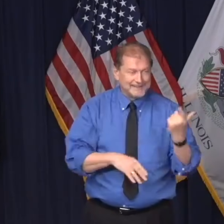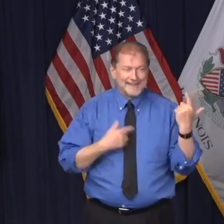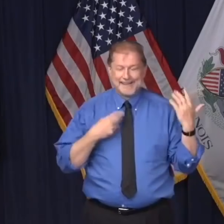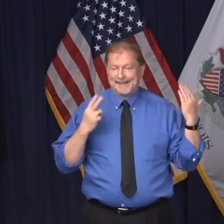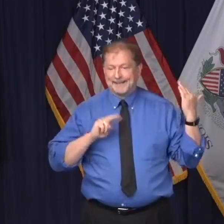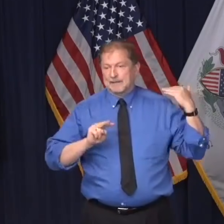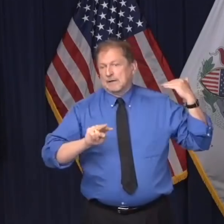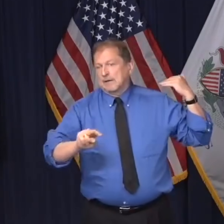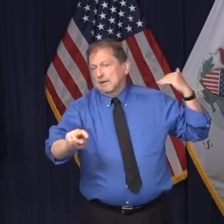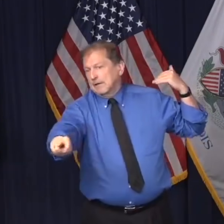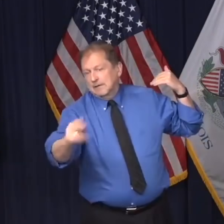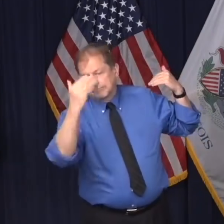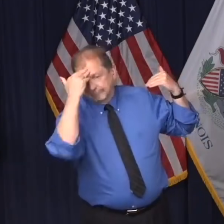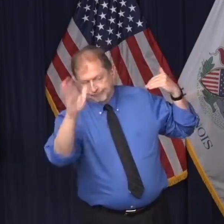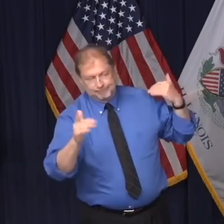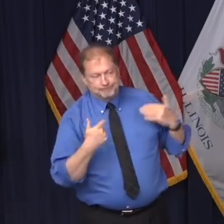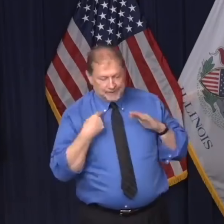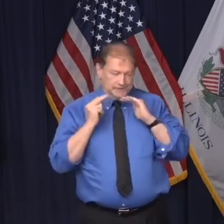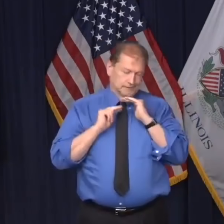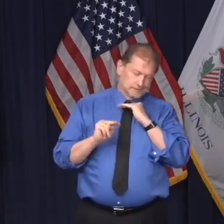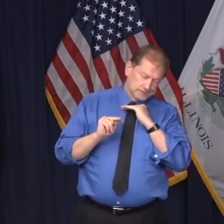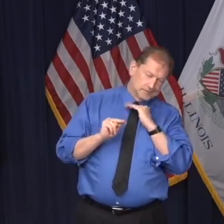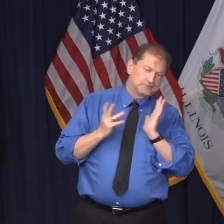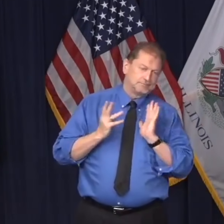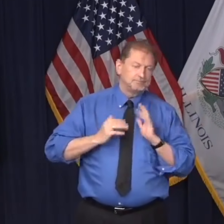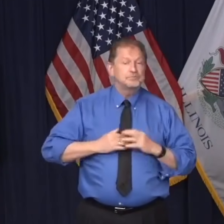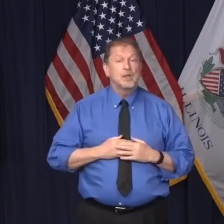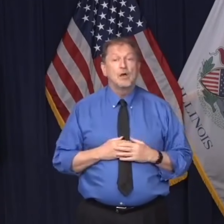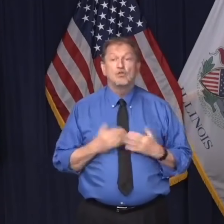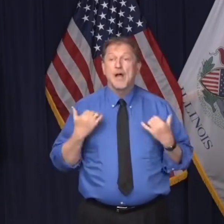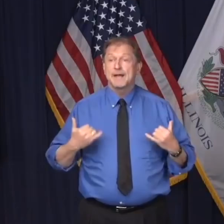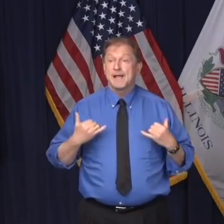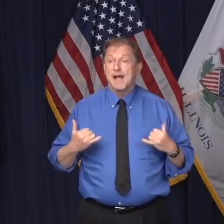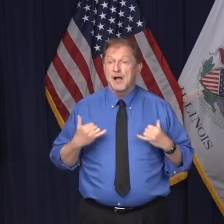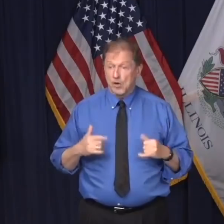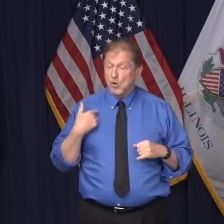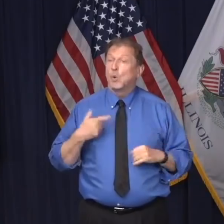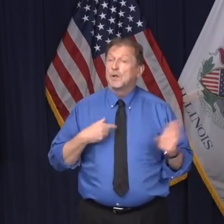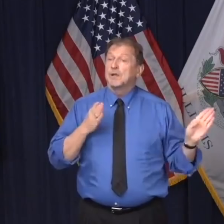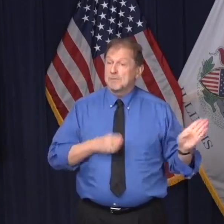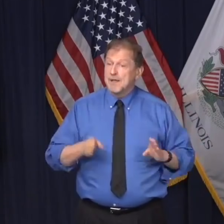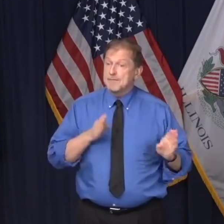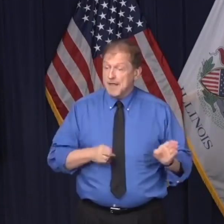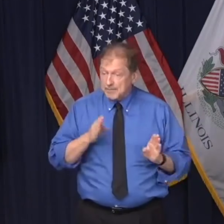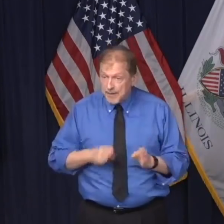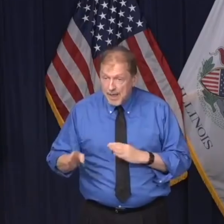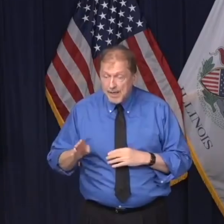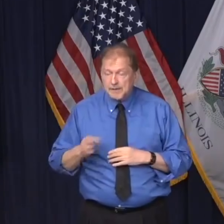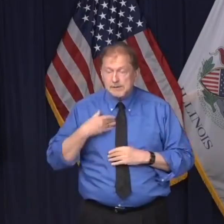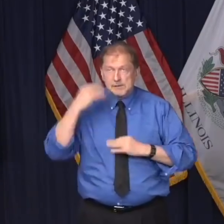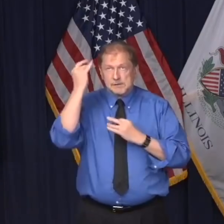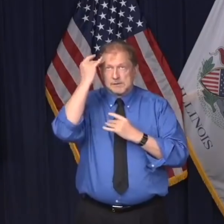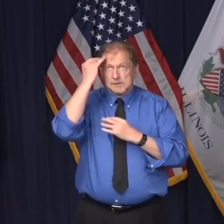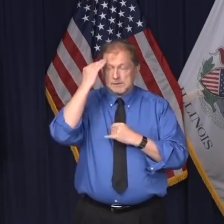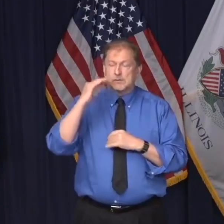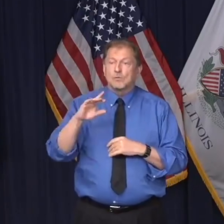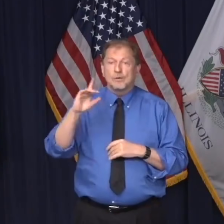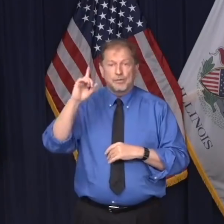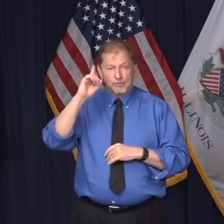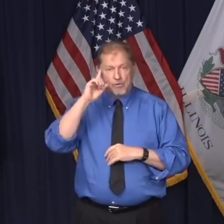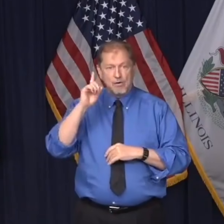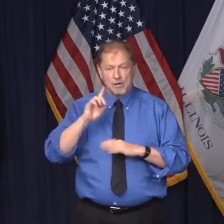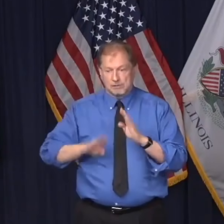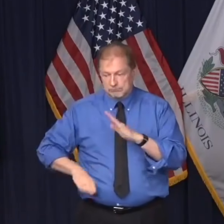far in advance, honestly. At the moment, again, everything that we prepared for what we thought would be a higher